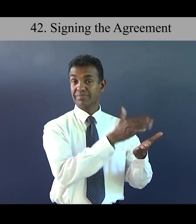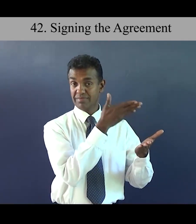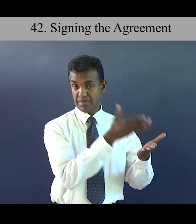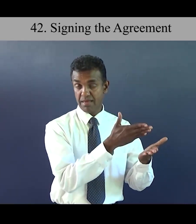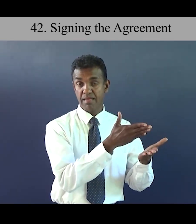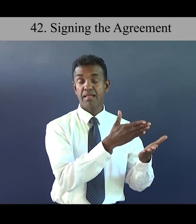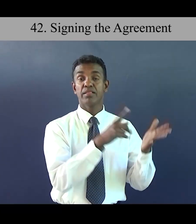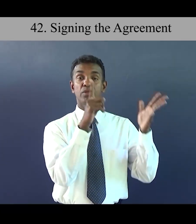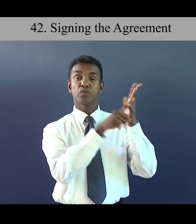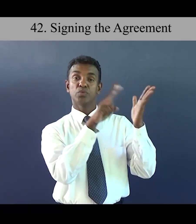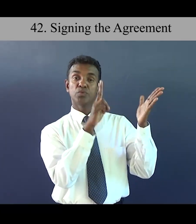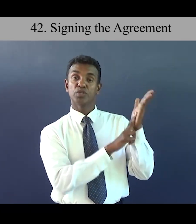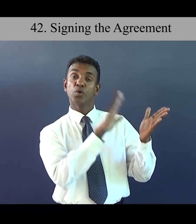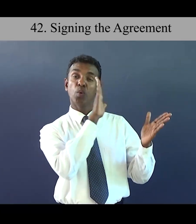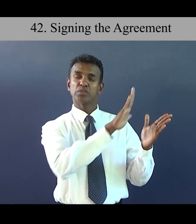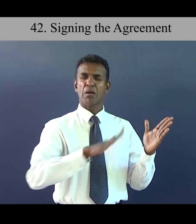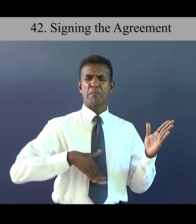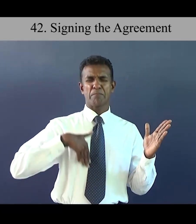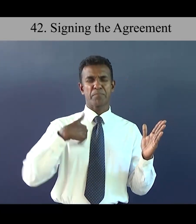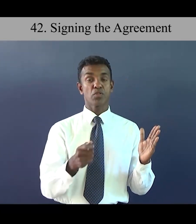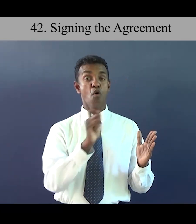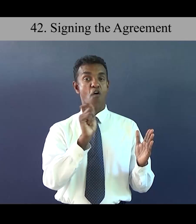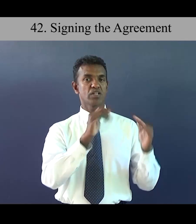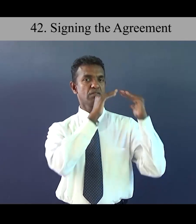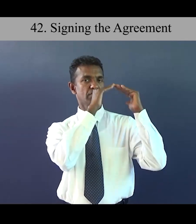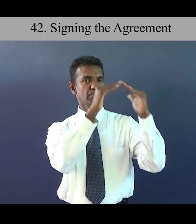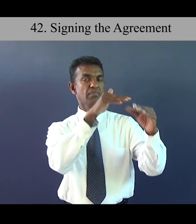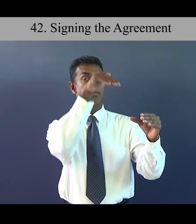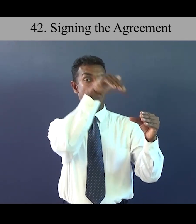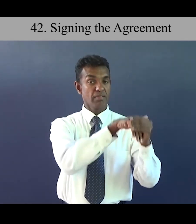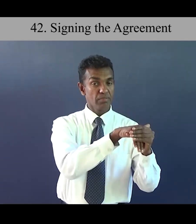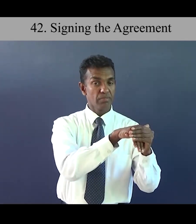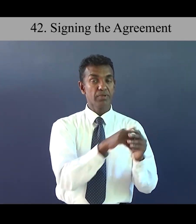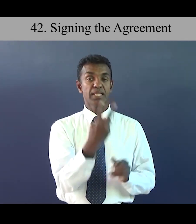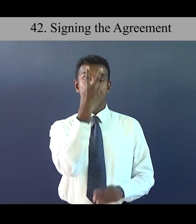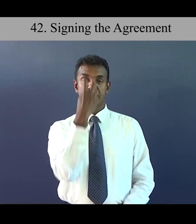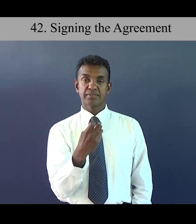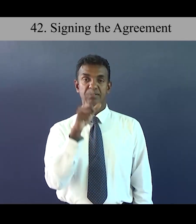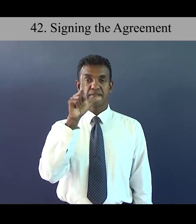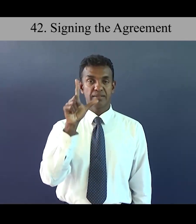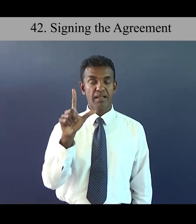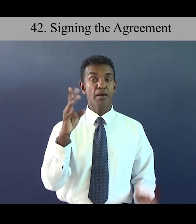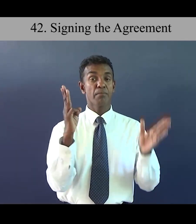March 2007 at the United Nations headquarters in New York.